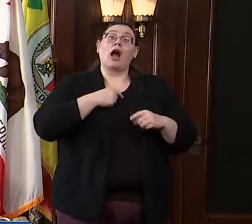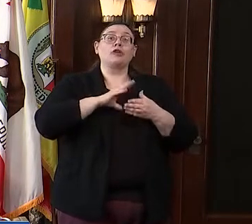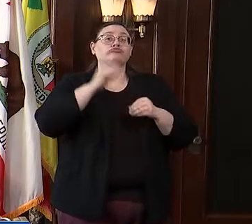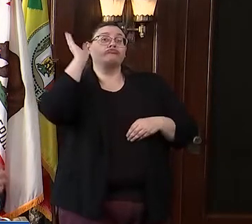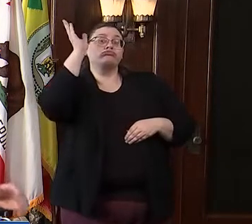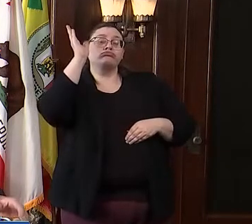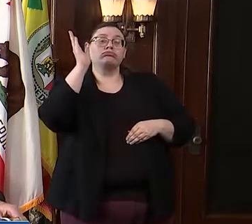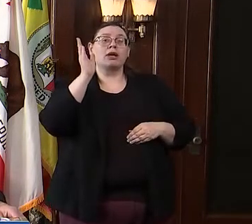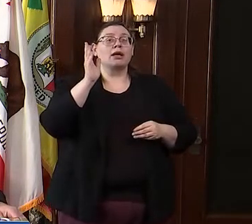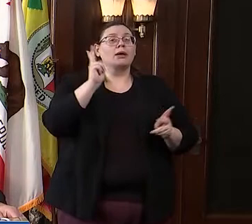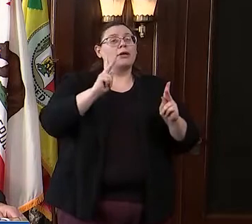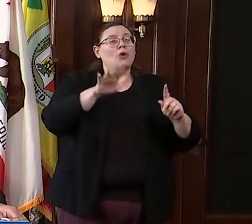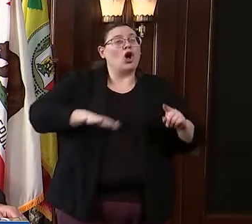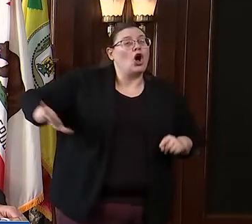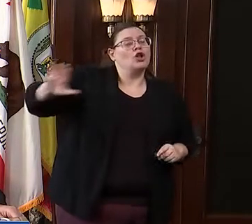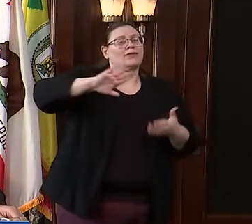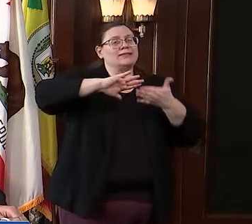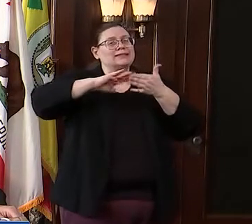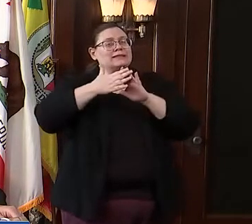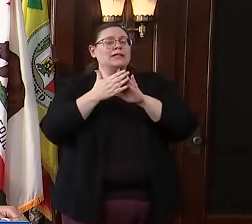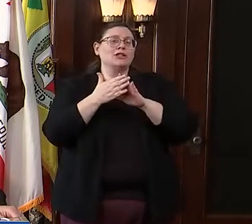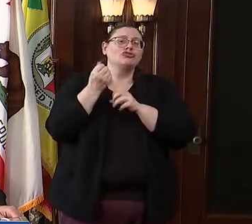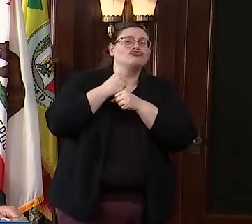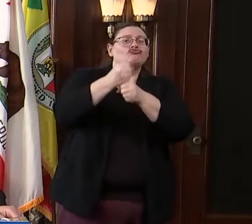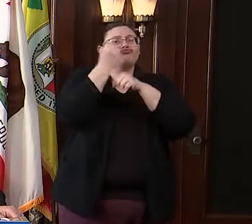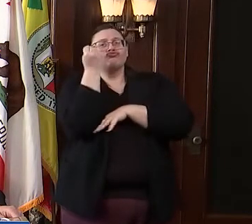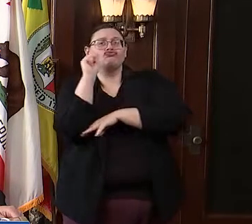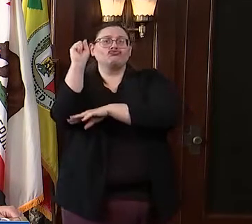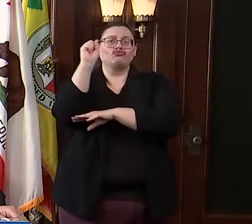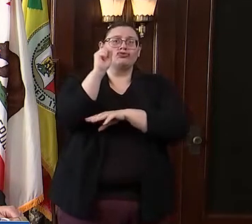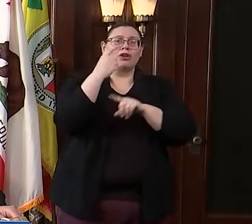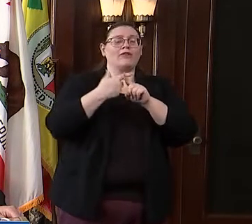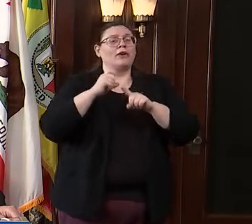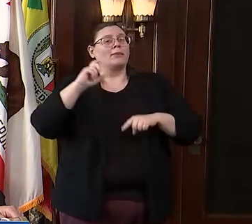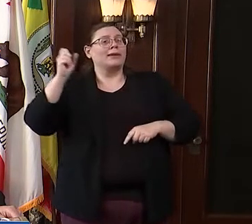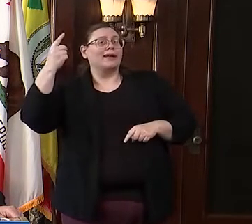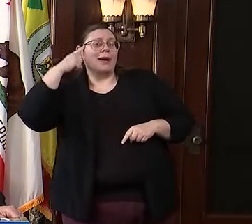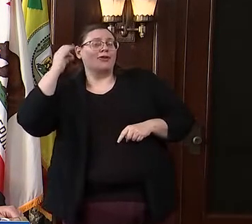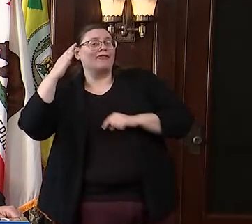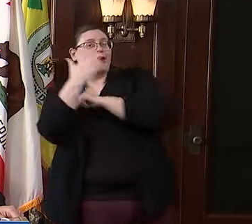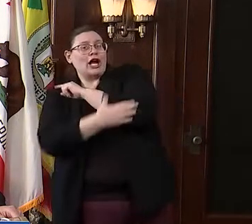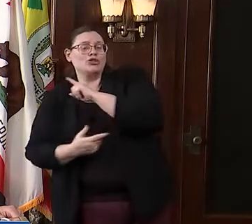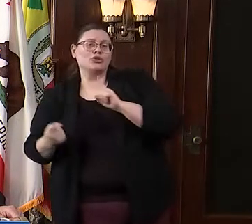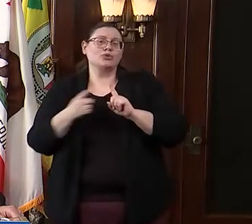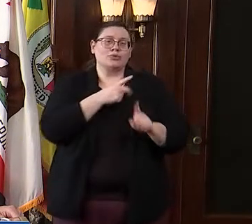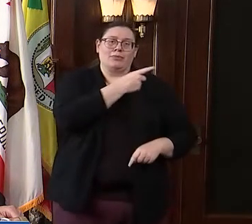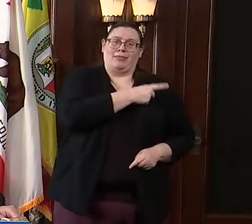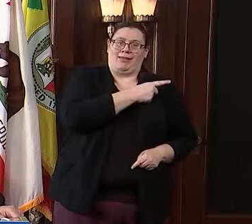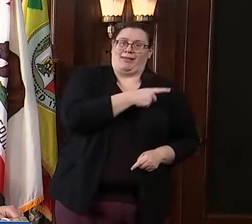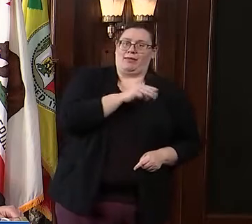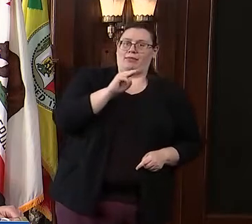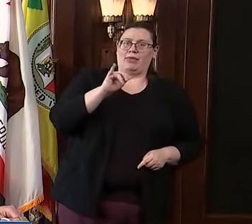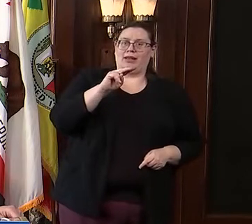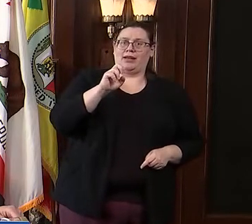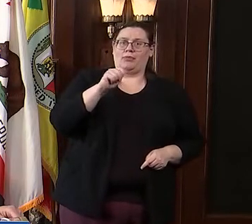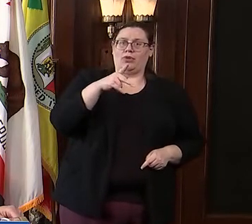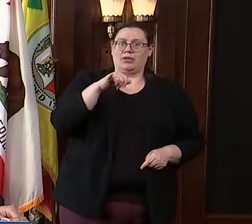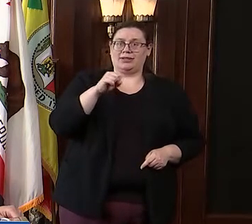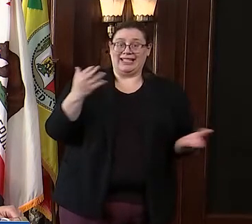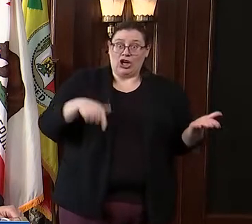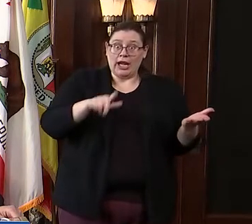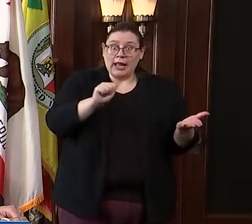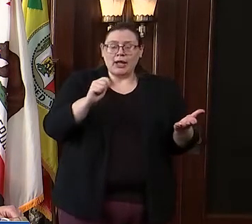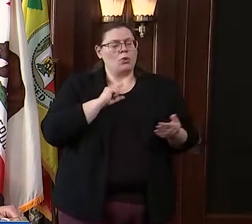cities across the country, from our nation's capital to Minneapolis. And right here in our city, we will always stand by